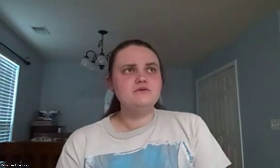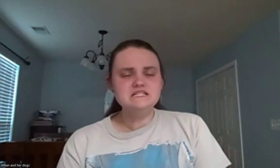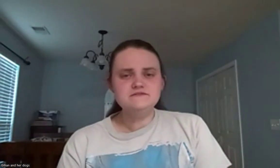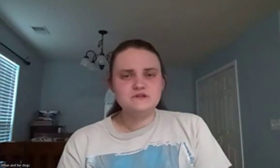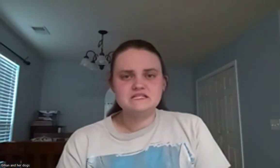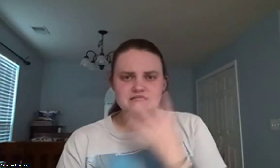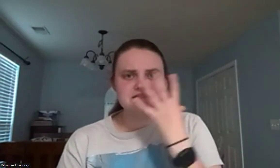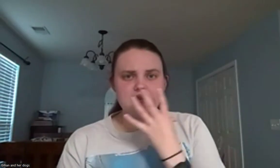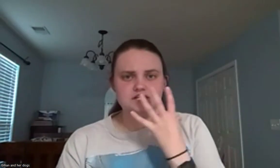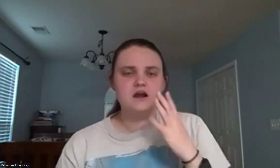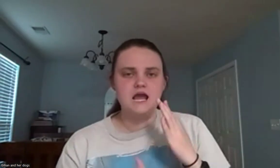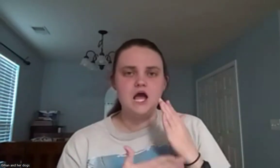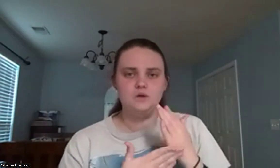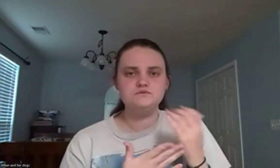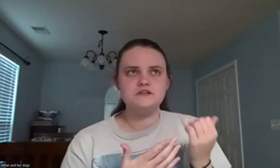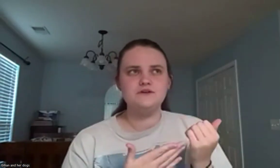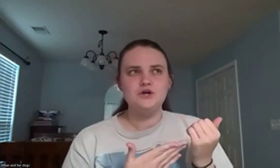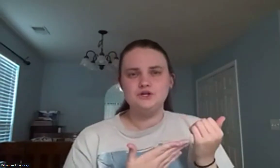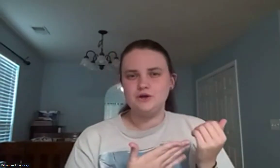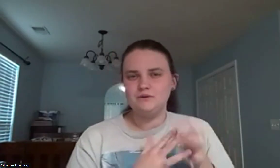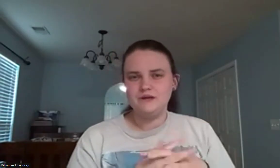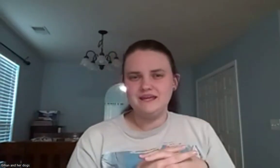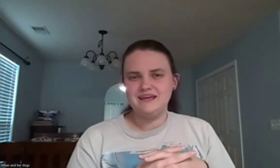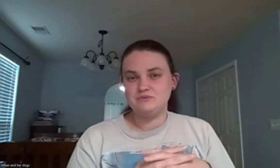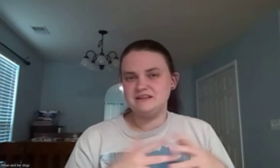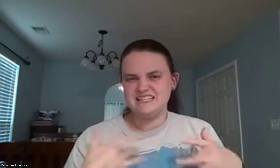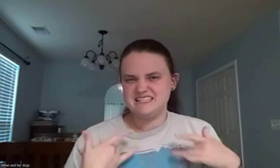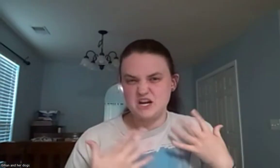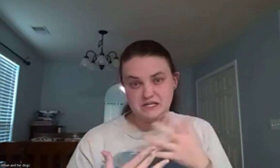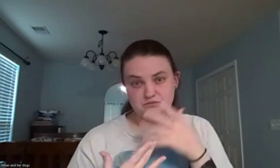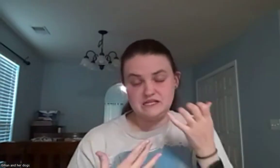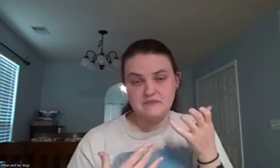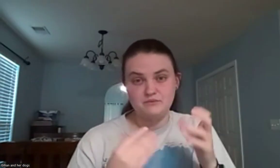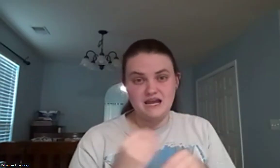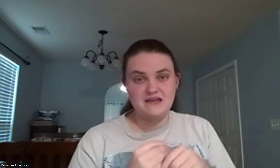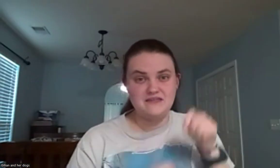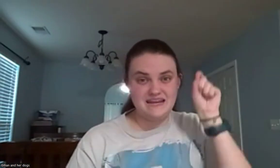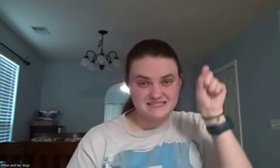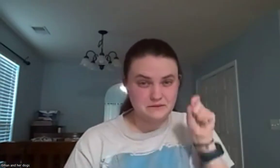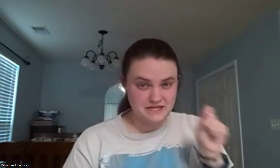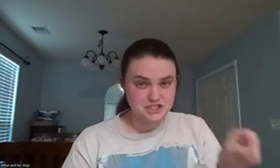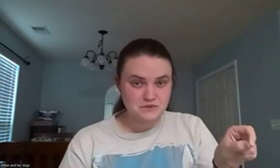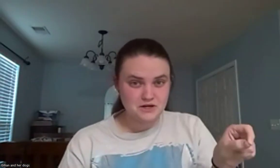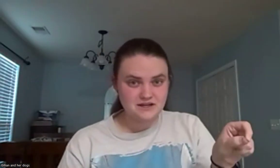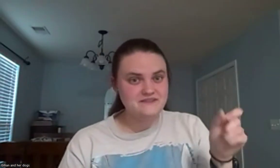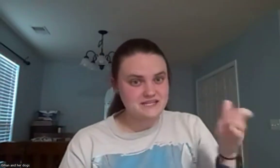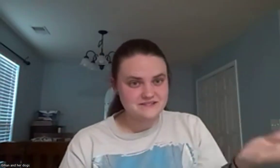reason for this is actually kind of helps with, when we get really excited, we get really mad, we add that exclamation mark at the end of a